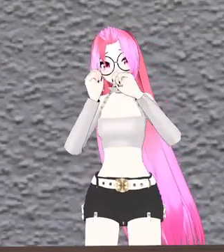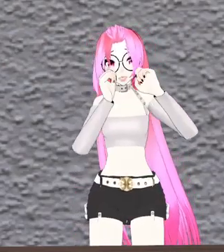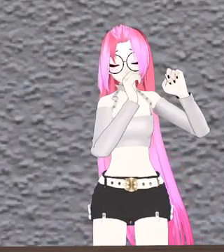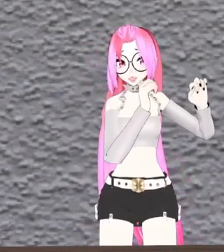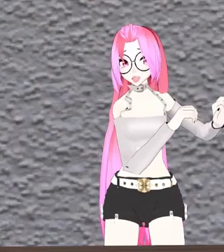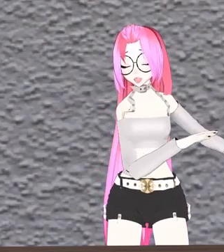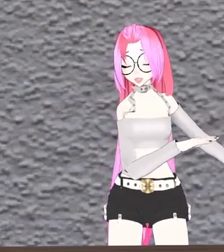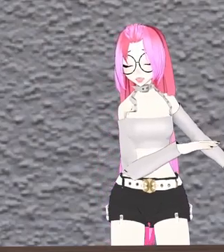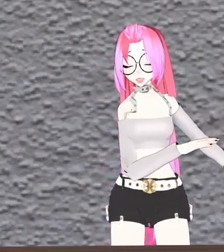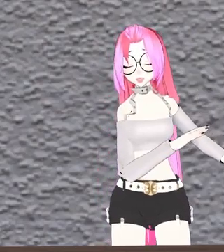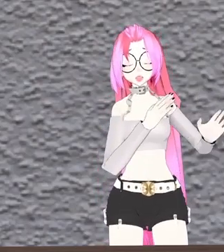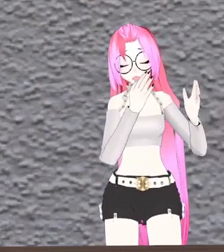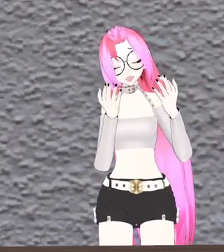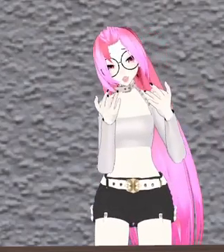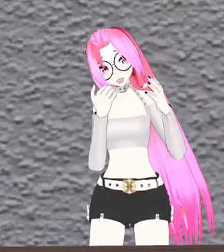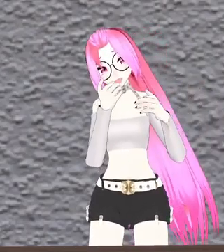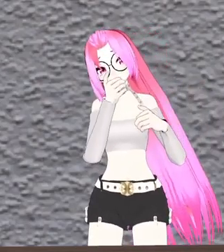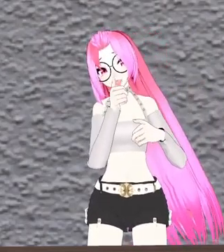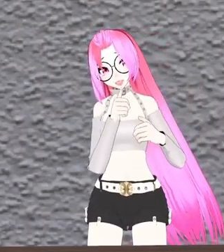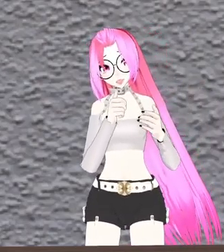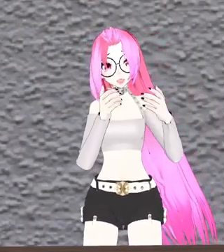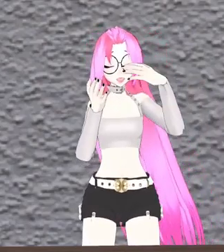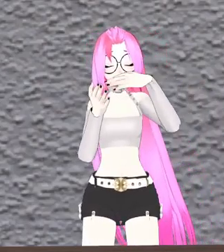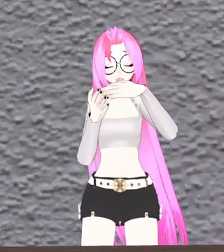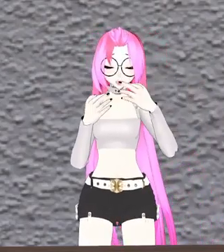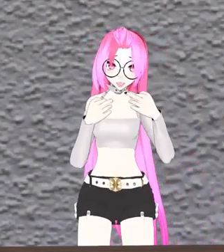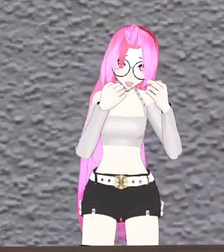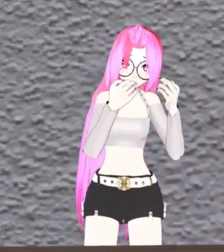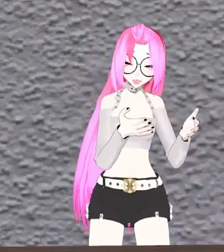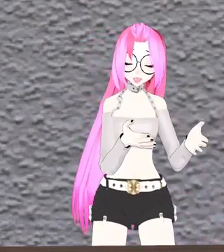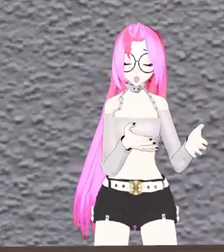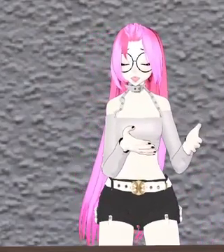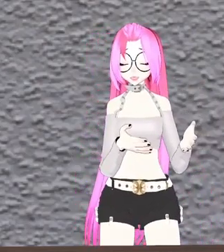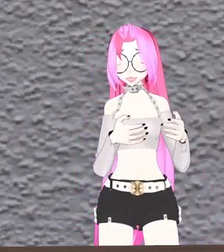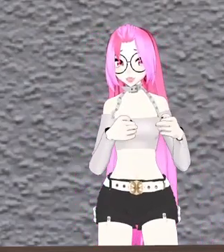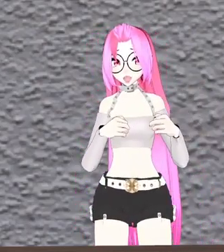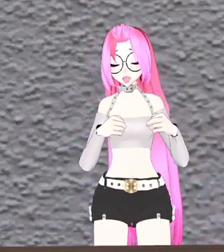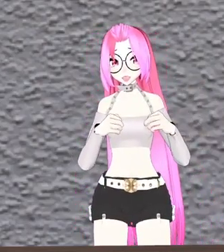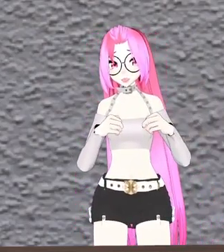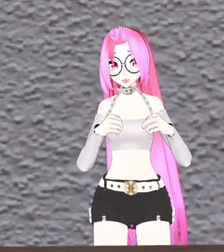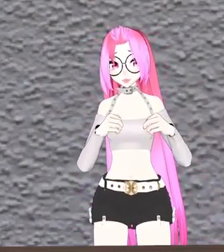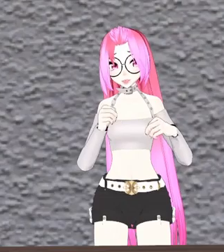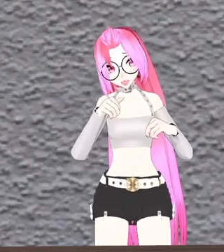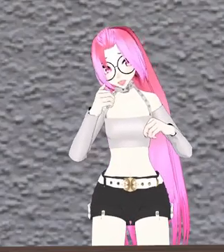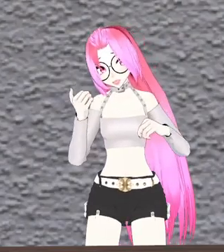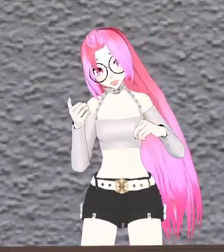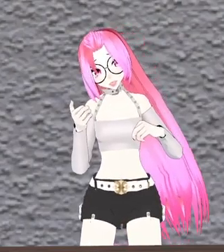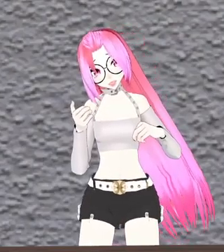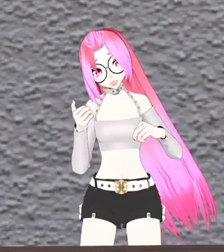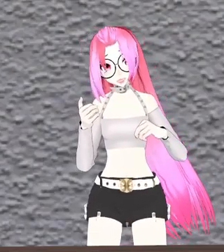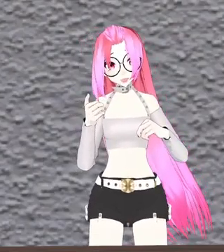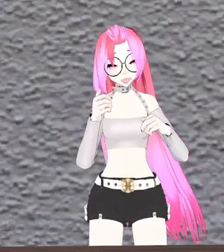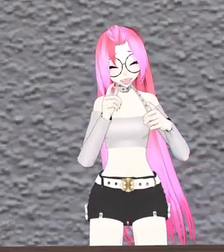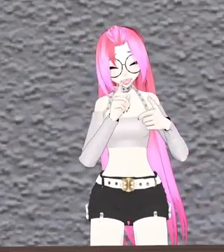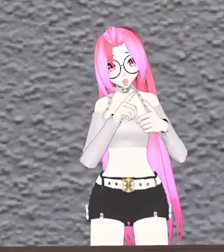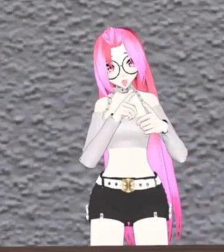could choose to not use it anymore and then wait patiently for another person to offer you one. The other thing is that the main thing you